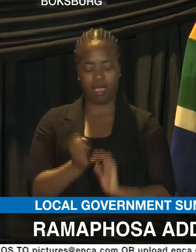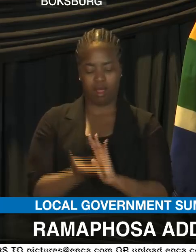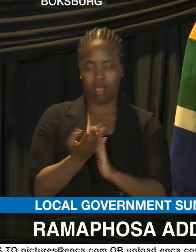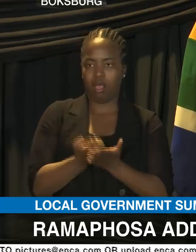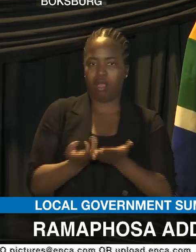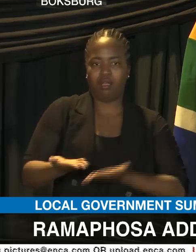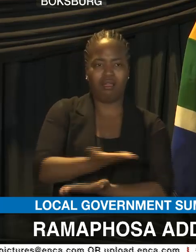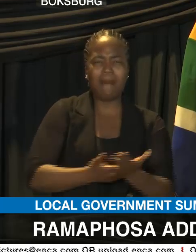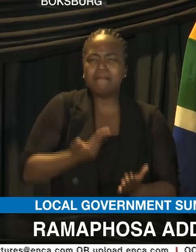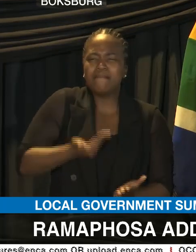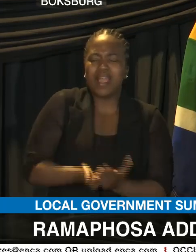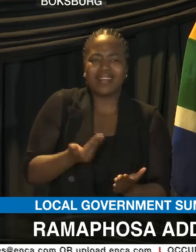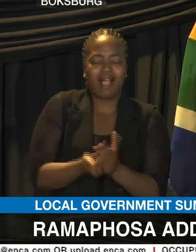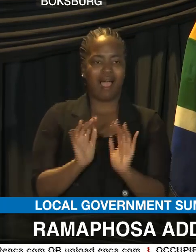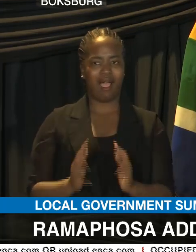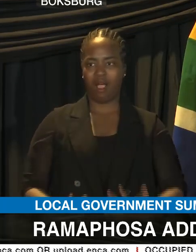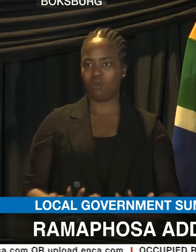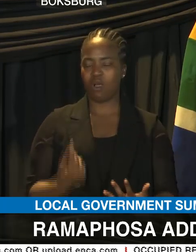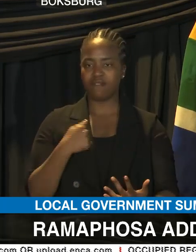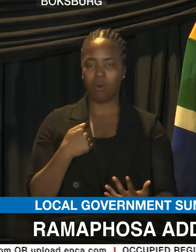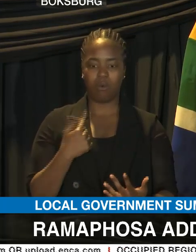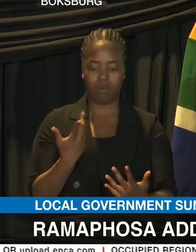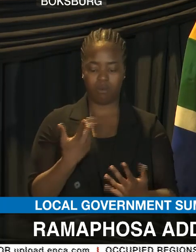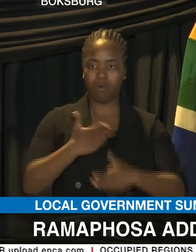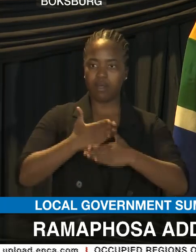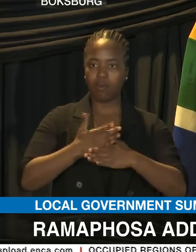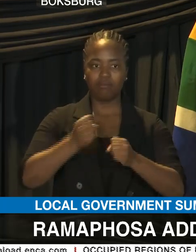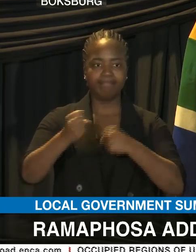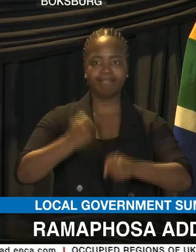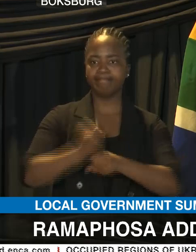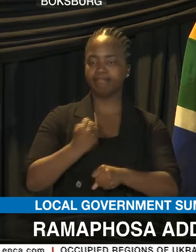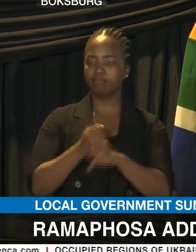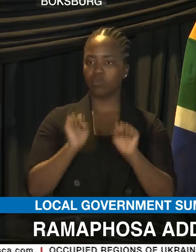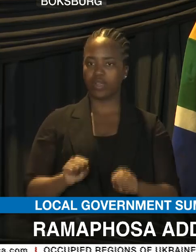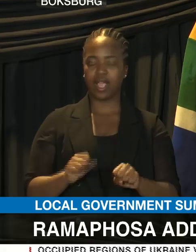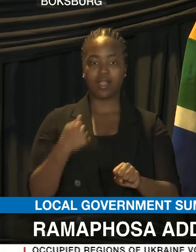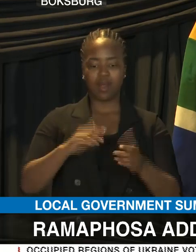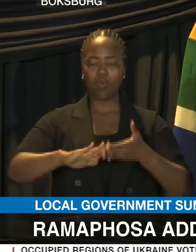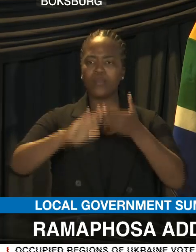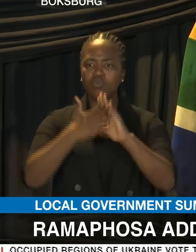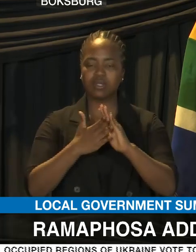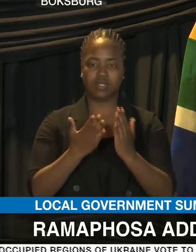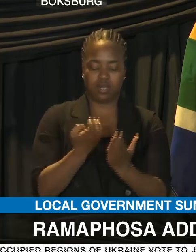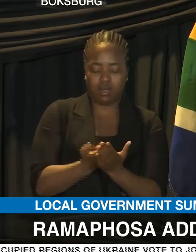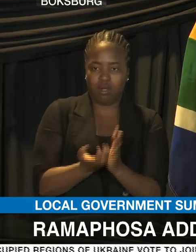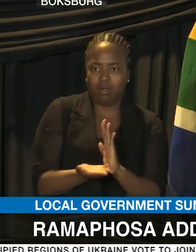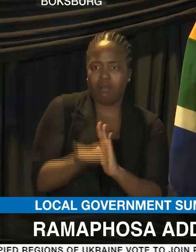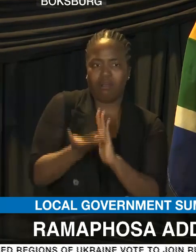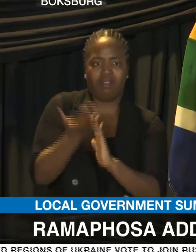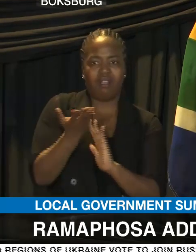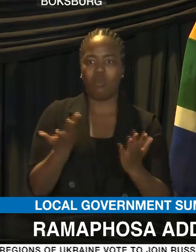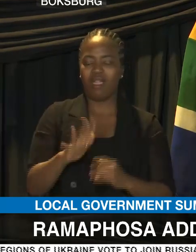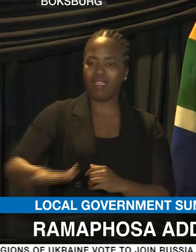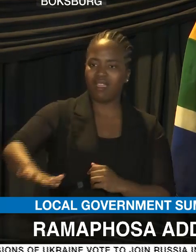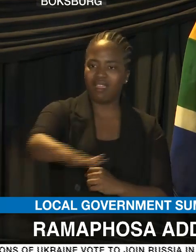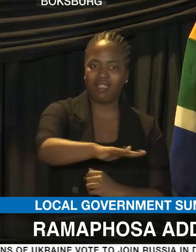more practical manner, in a manner that will help to lift the economic fortunes of